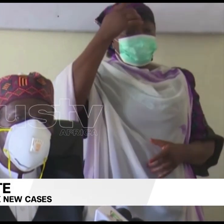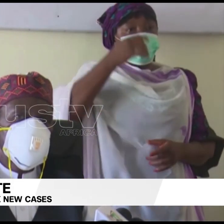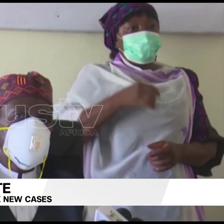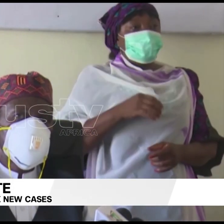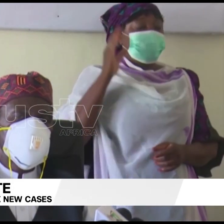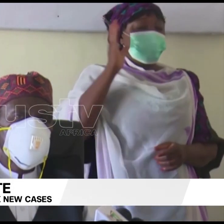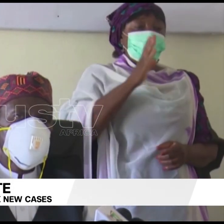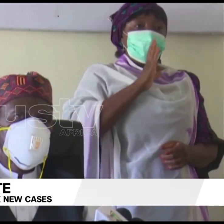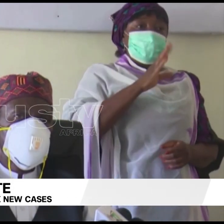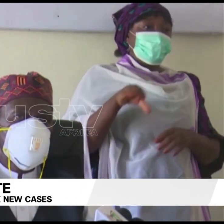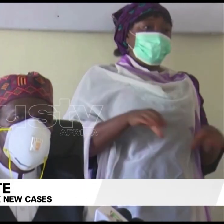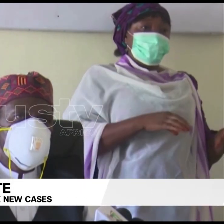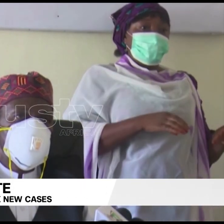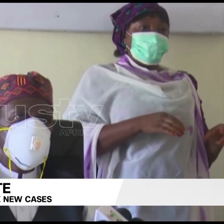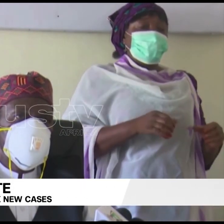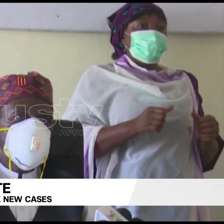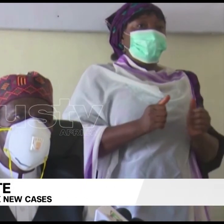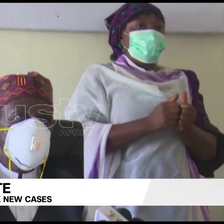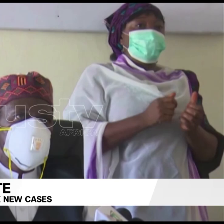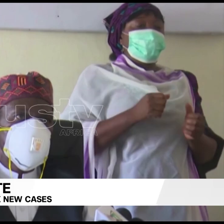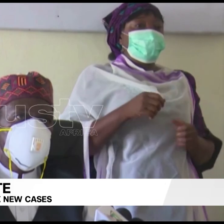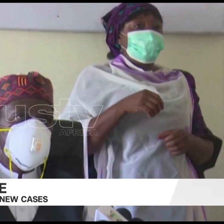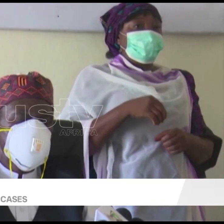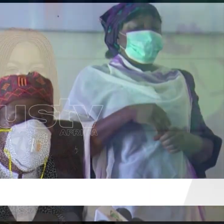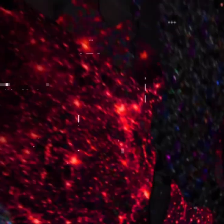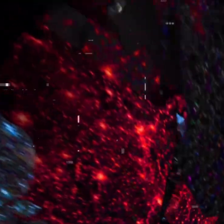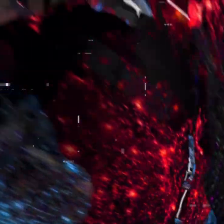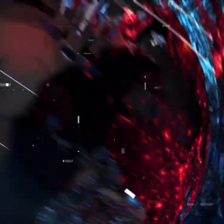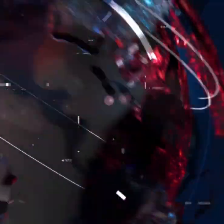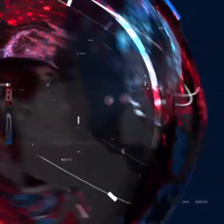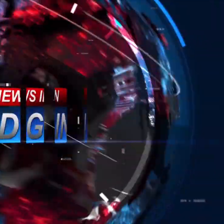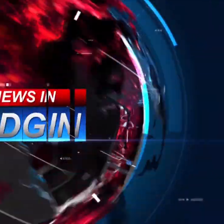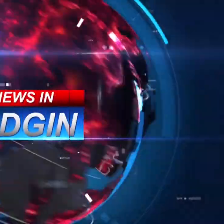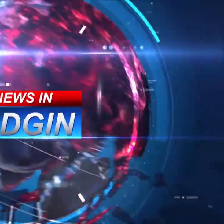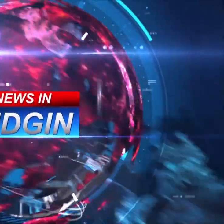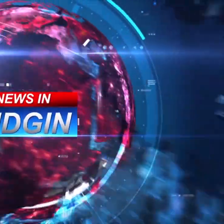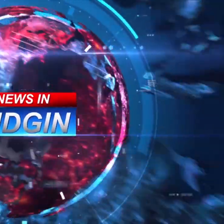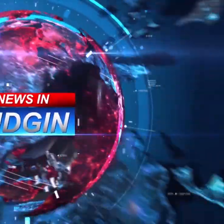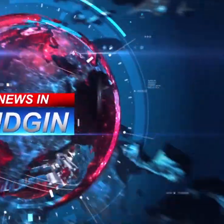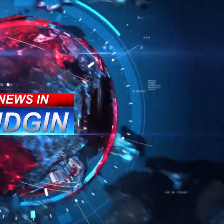shall be done within the limited resources of other waters.